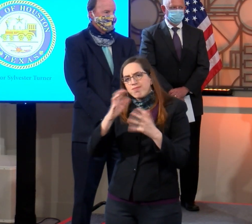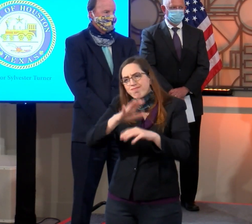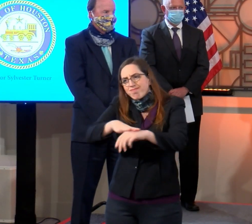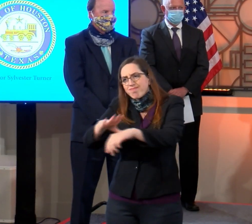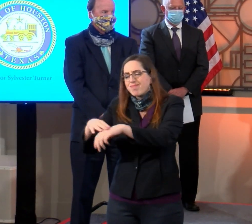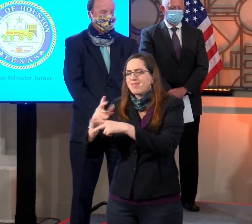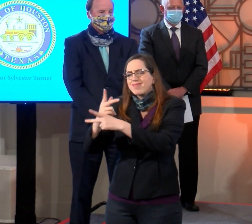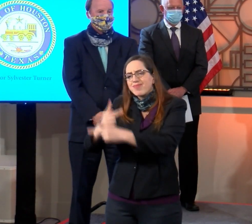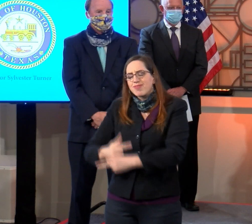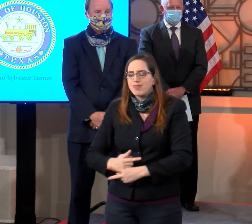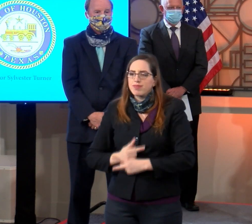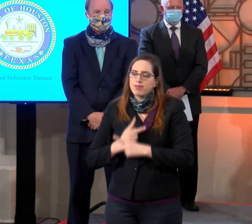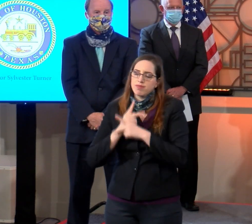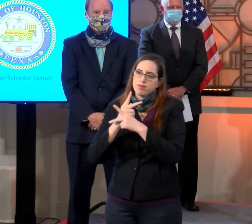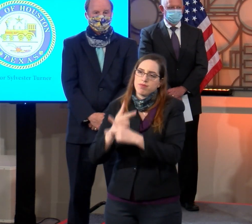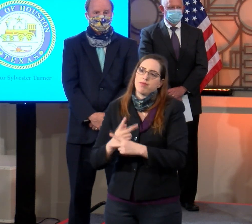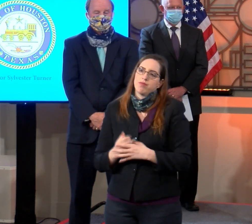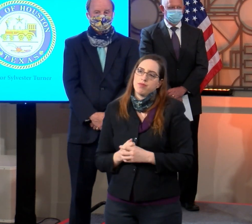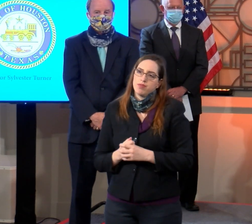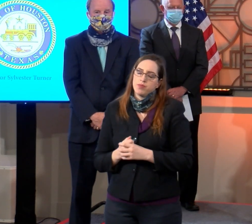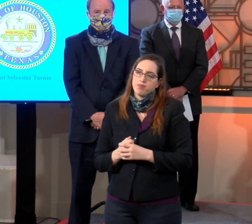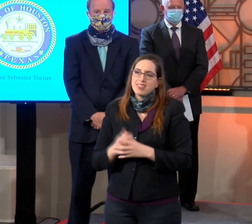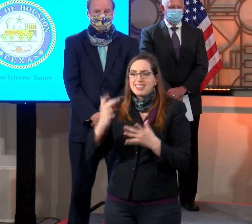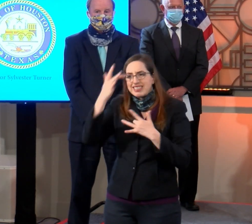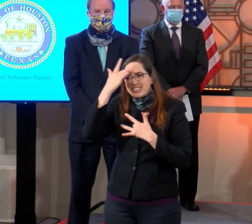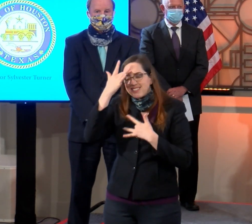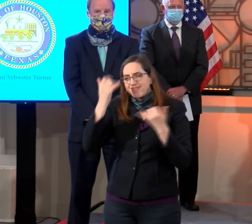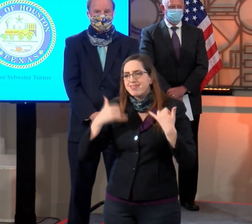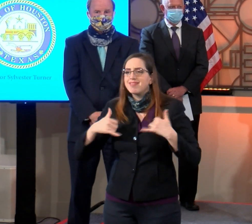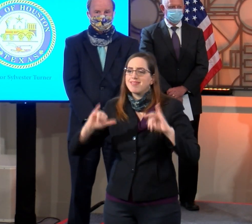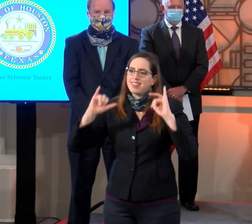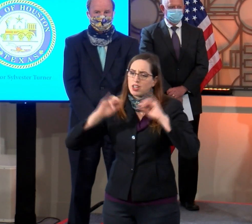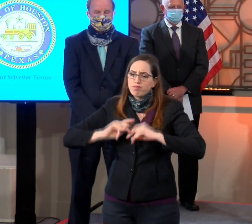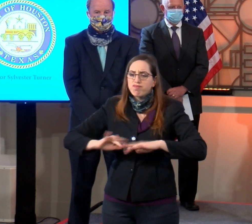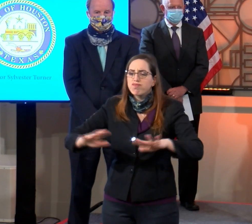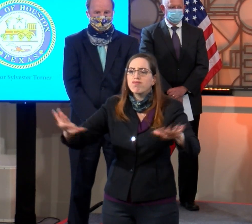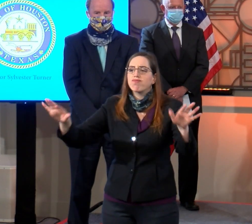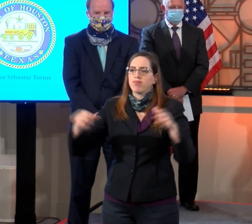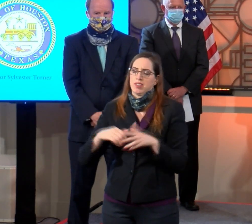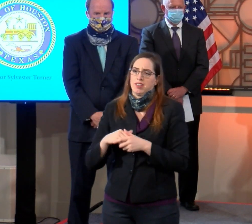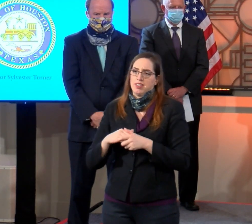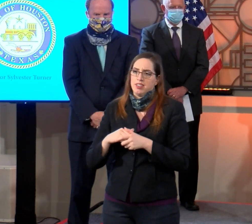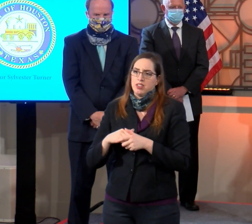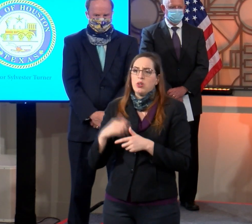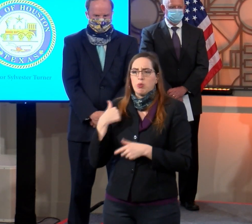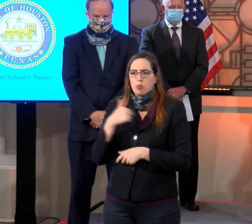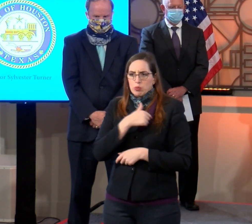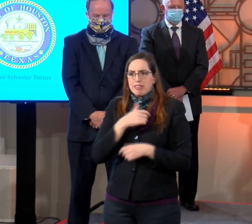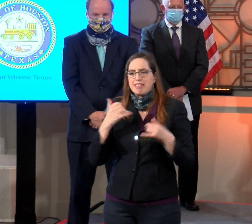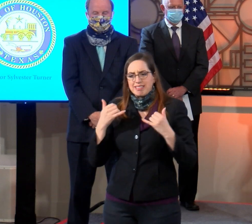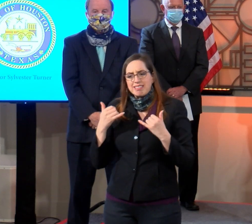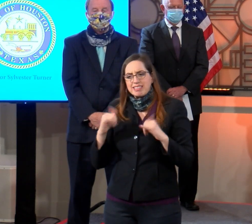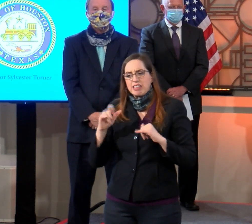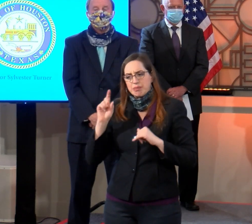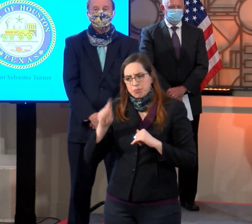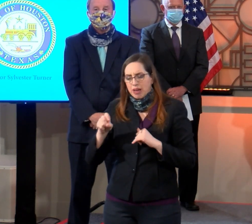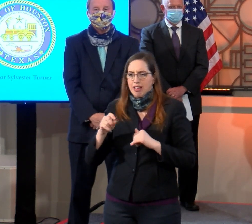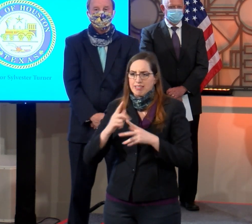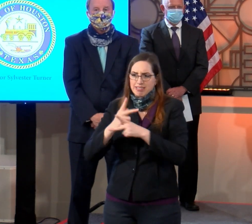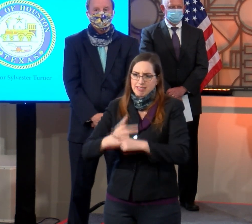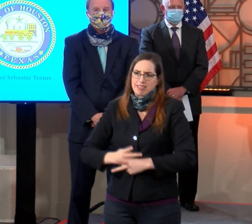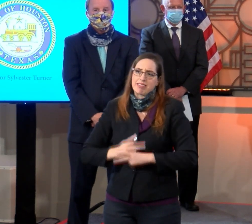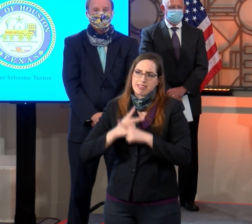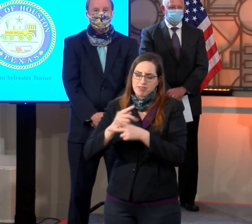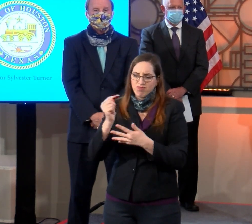note that the virus is still prevalent and there are still things that we need to do.